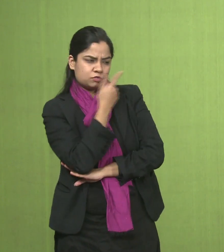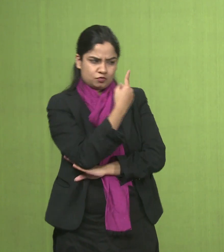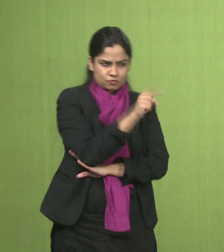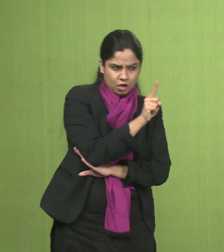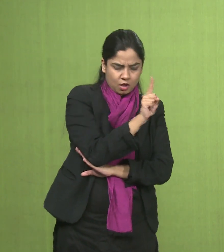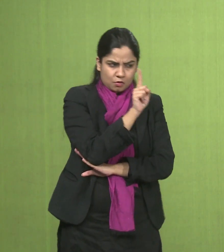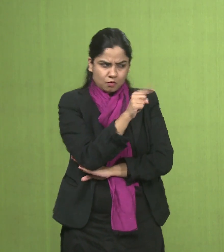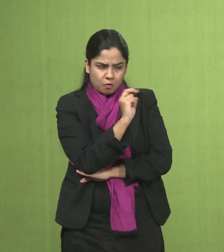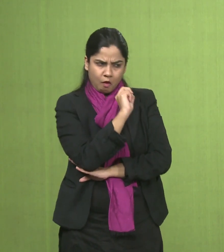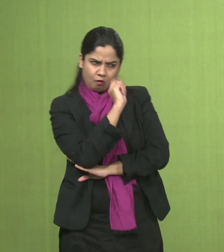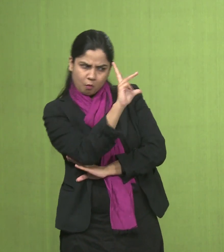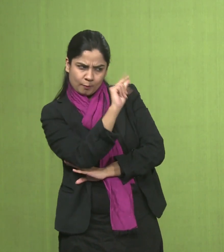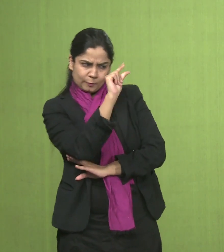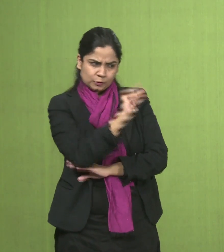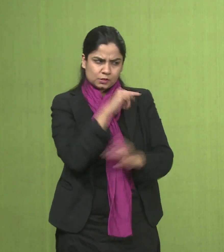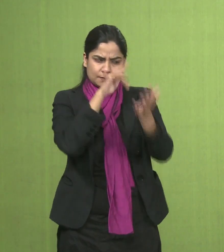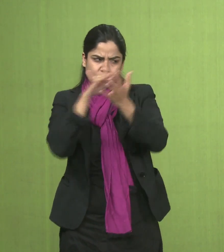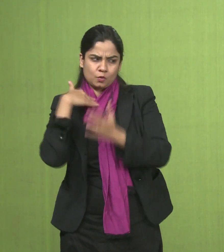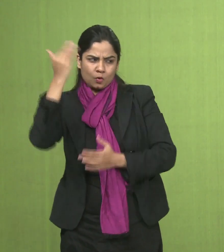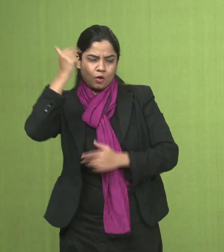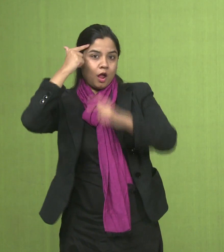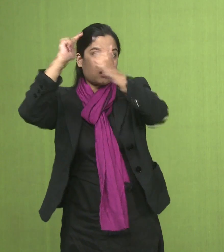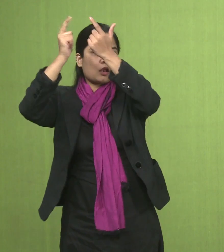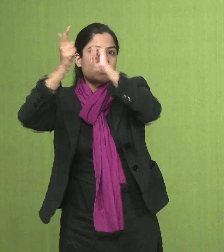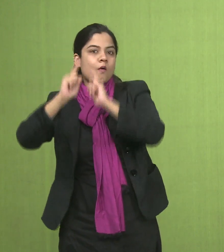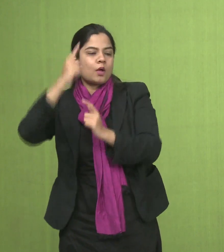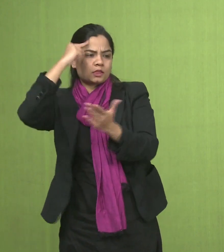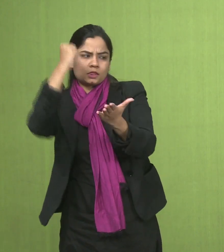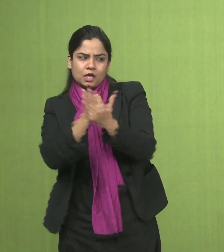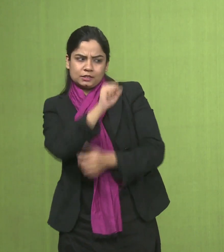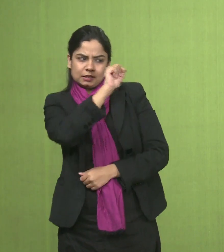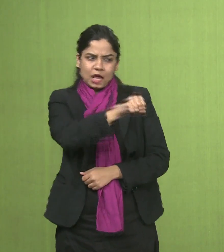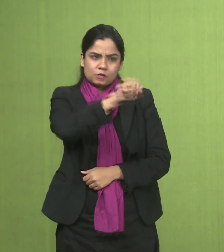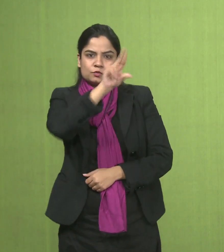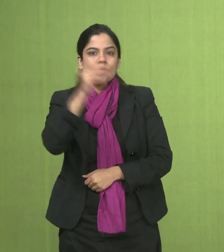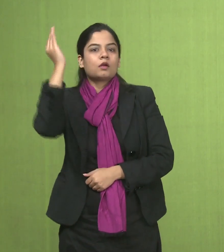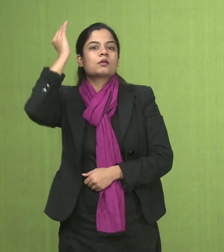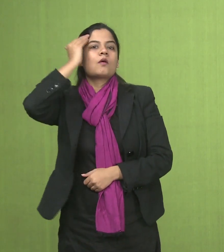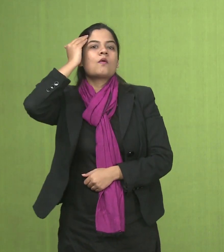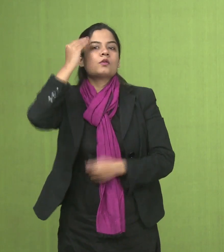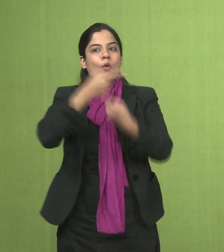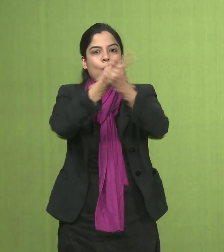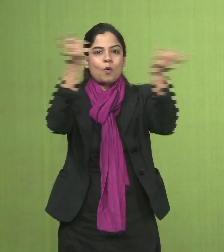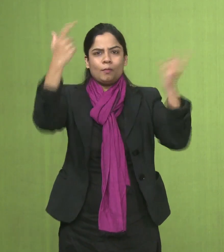knowledge here, knowing that what is right, what is wrong, where to buy, when to buy, and being logical about